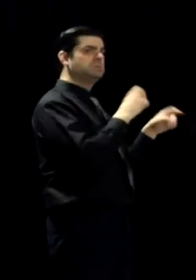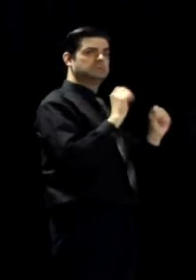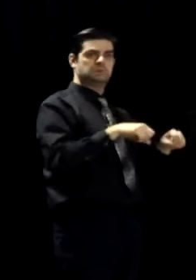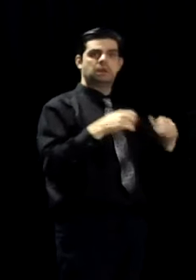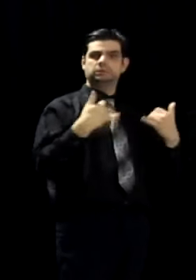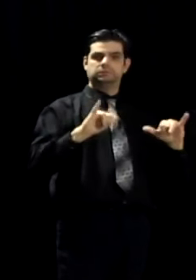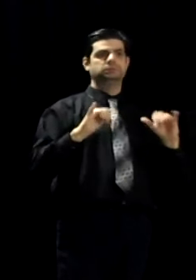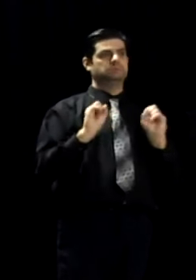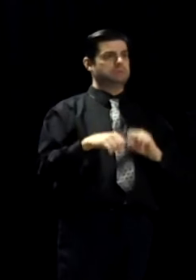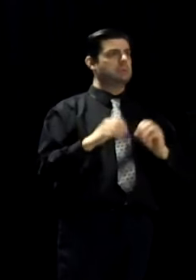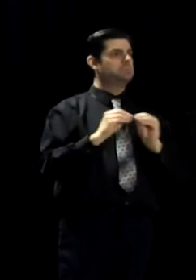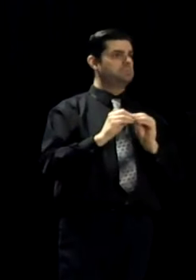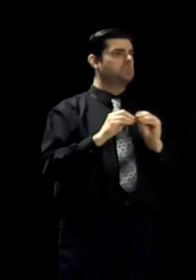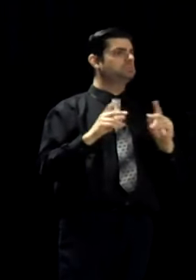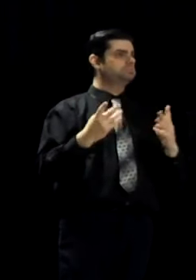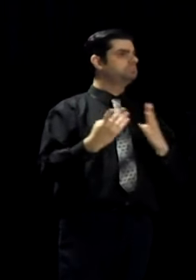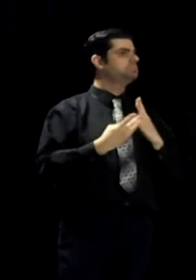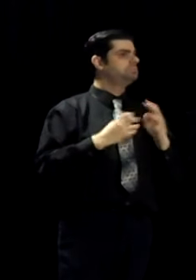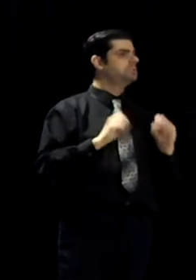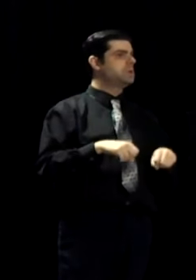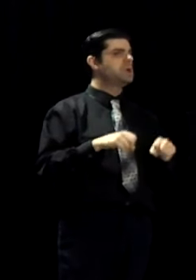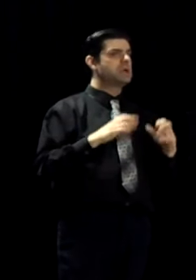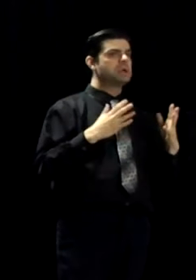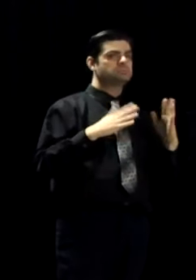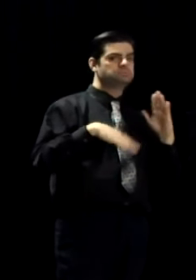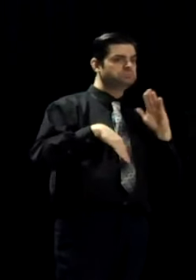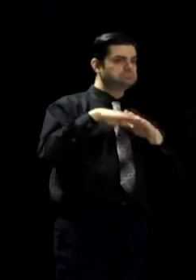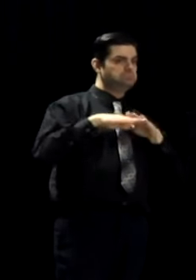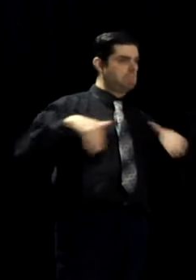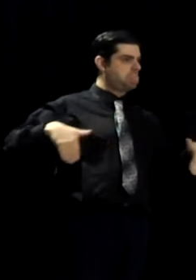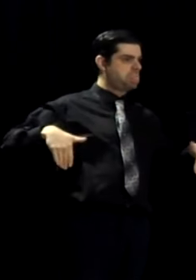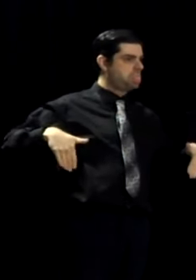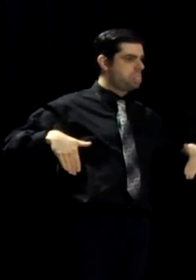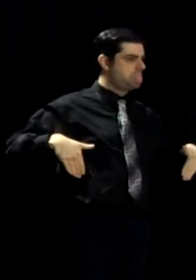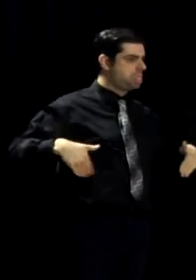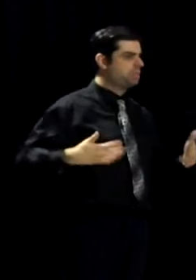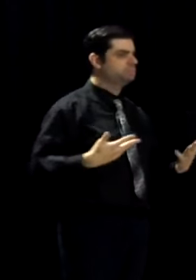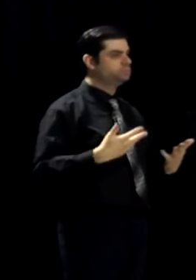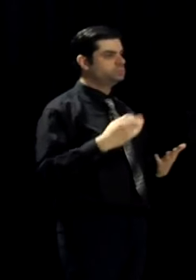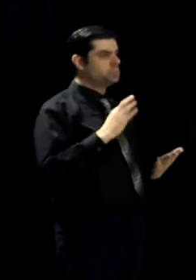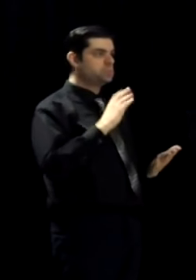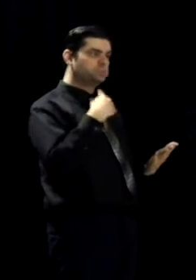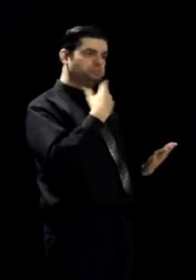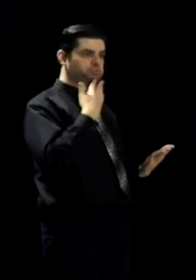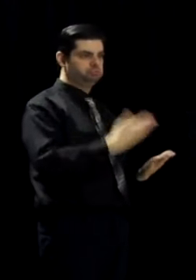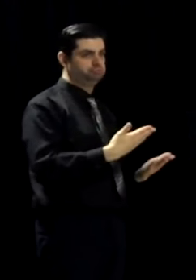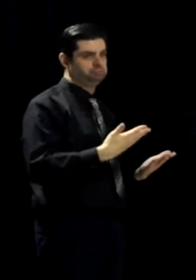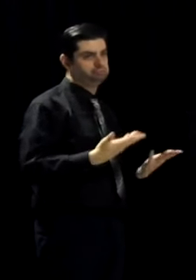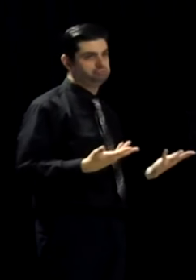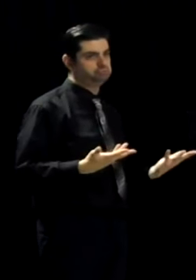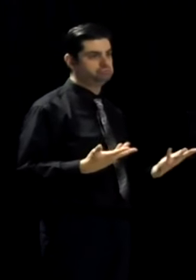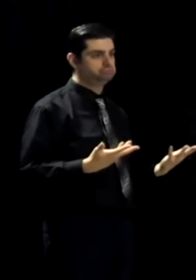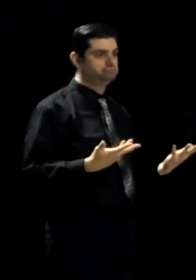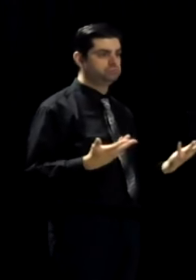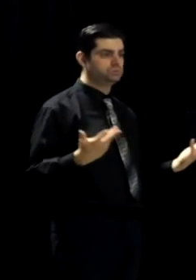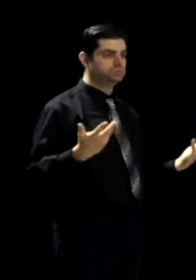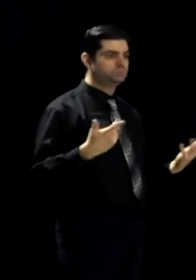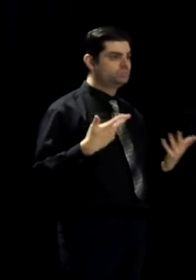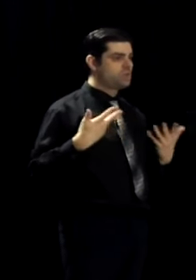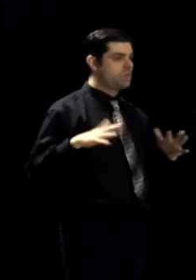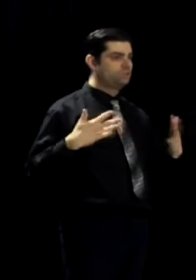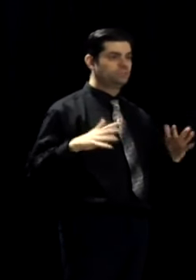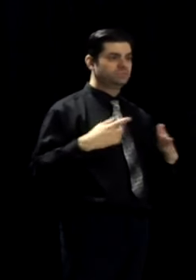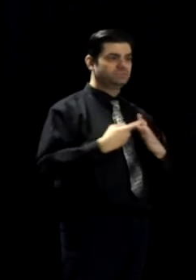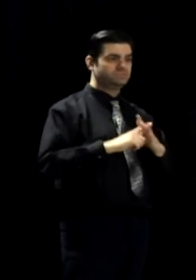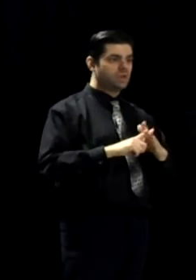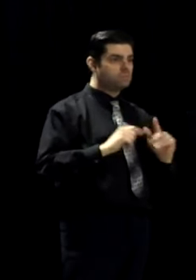communities. So then when you go at the proactive testing that you need to do, we're already doing it. So